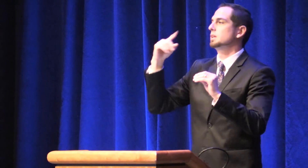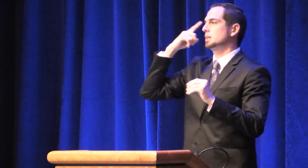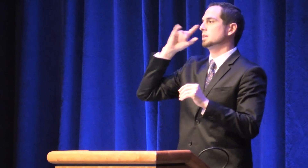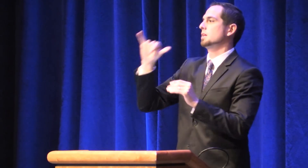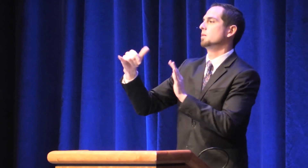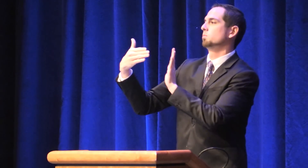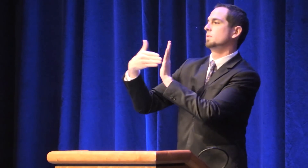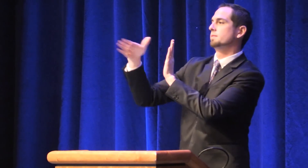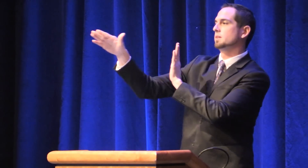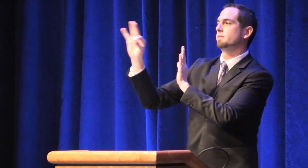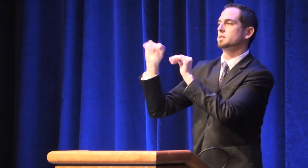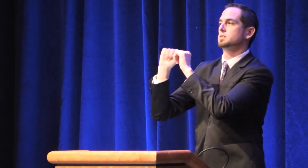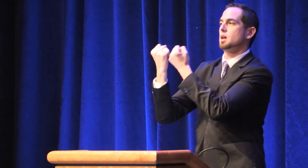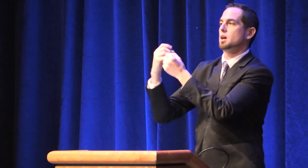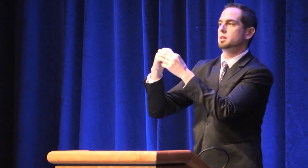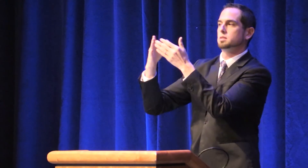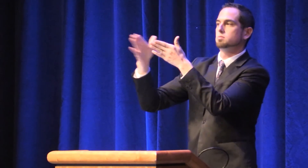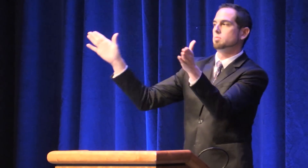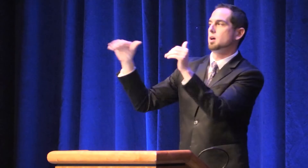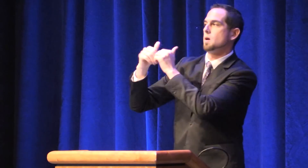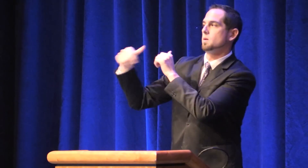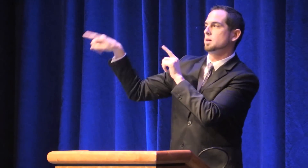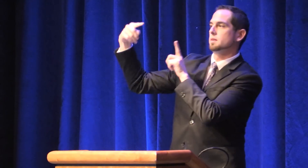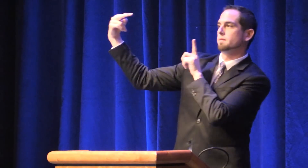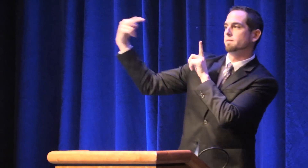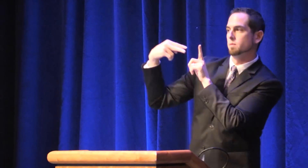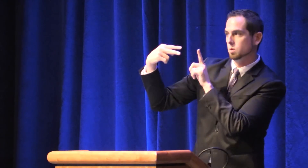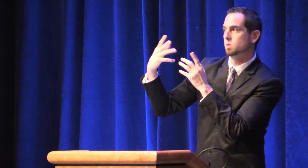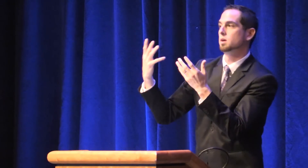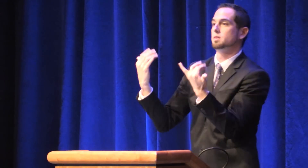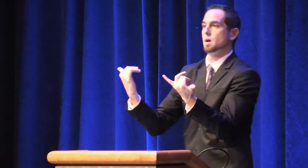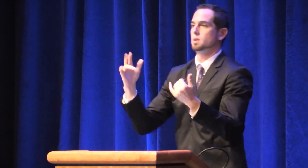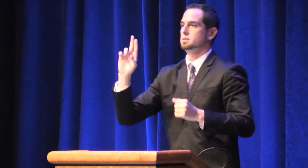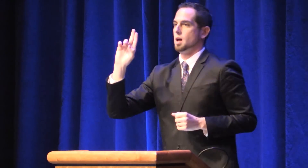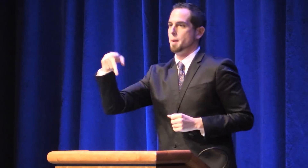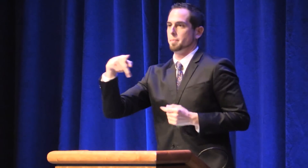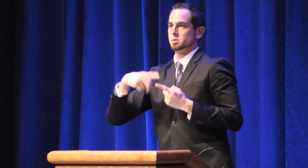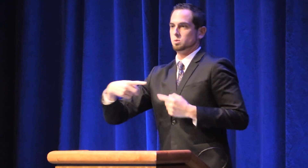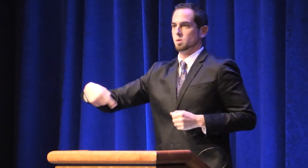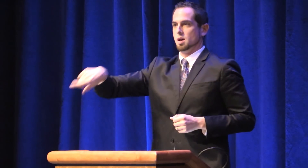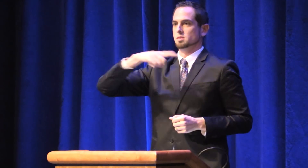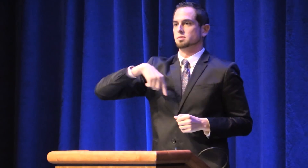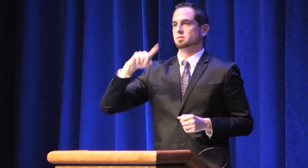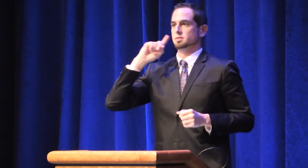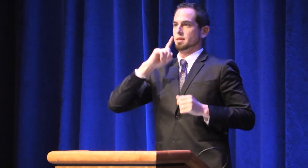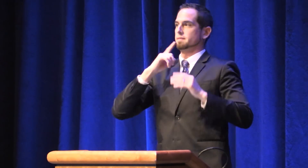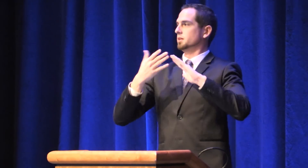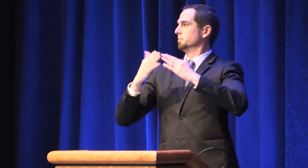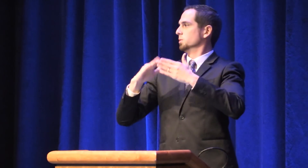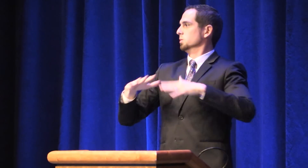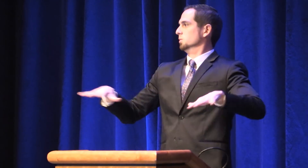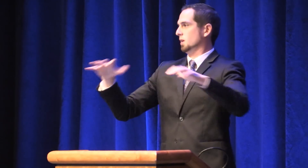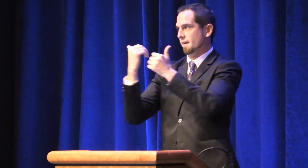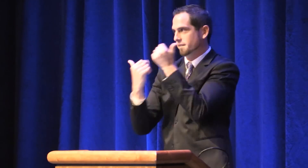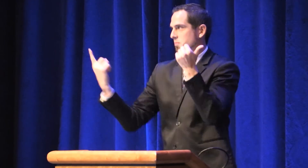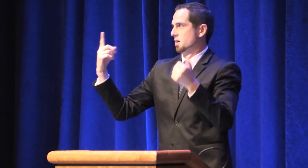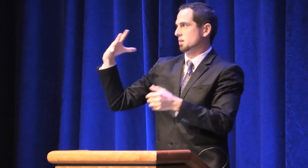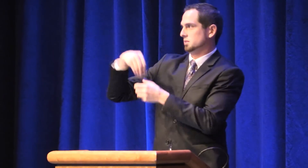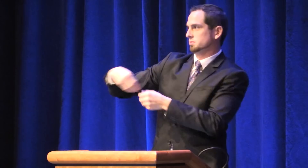Is this the fault of journalists? Or is it, again, that perception of the wider